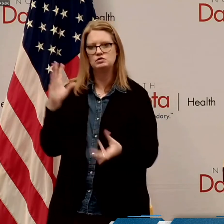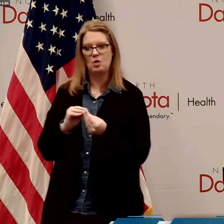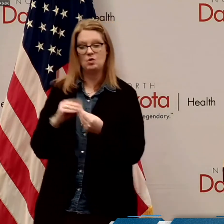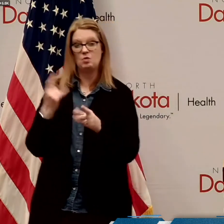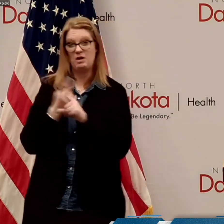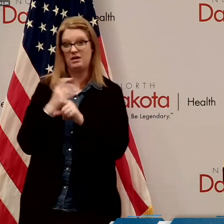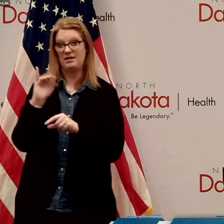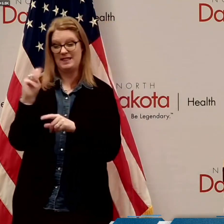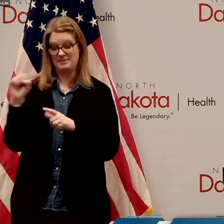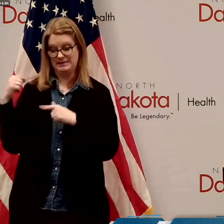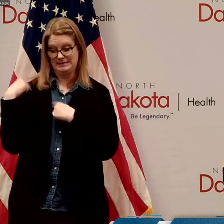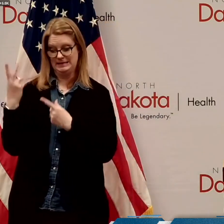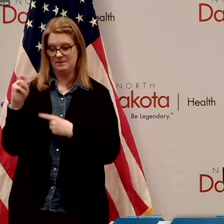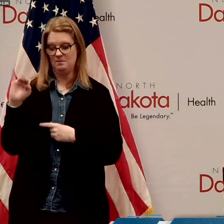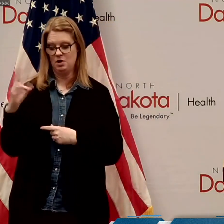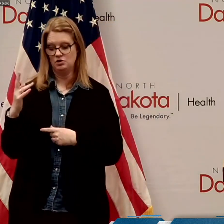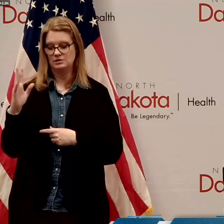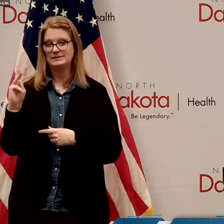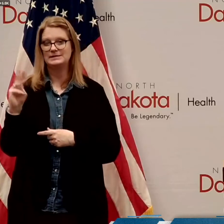March 16th is